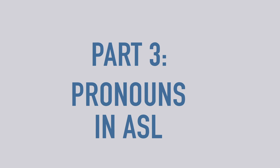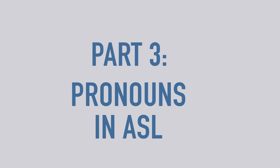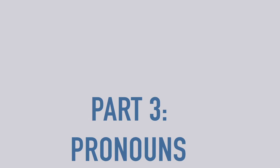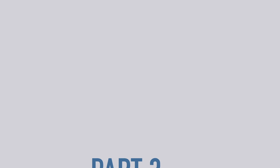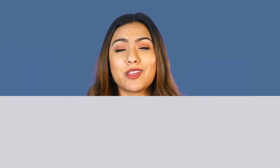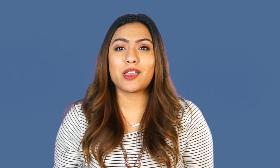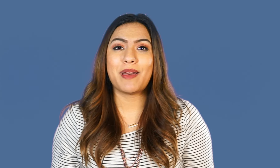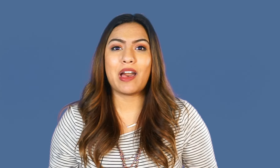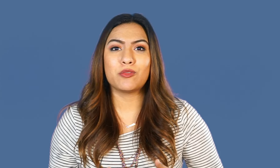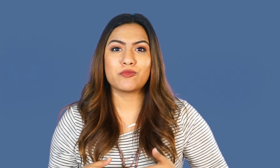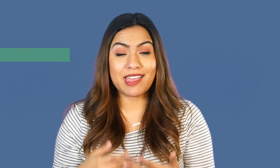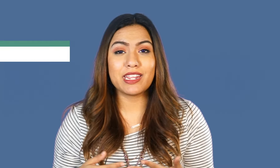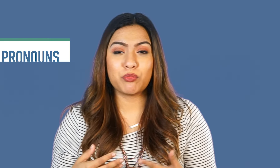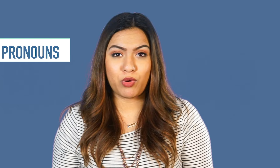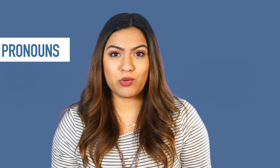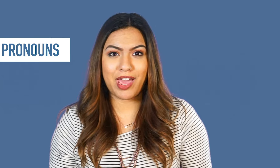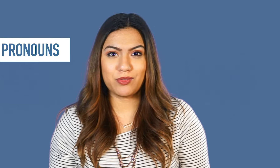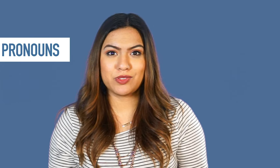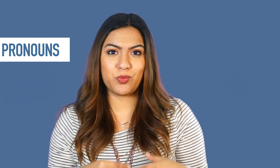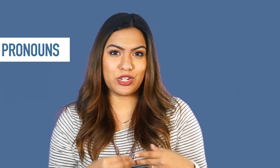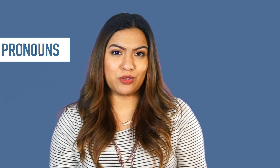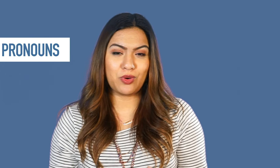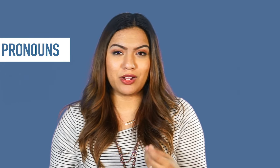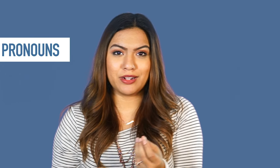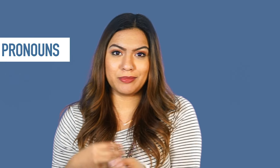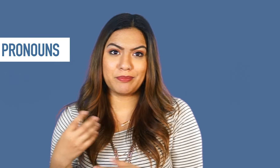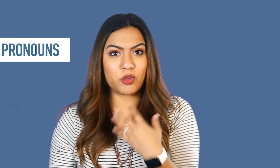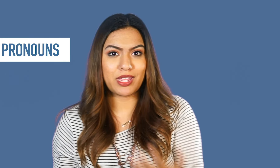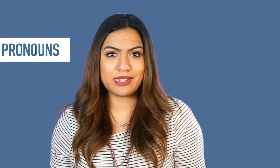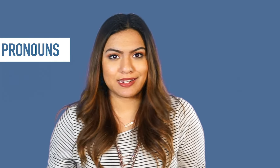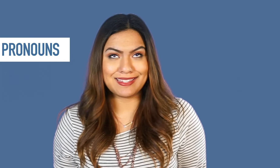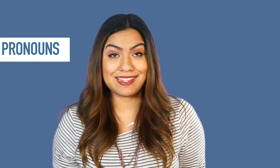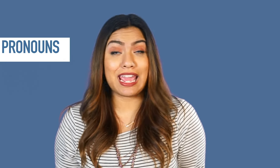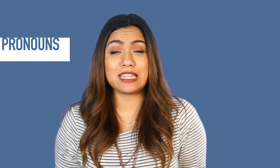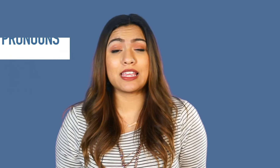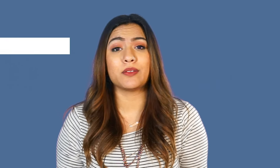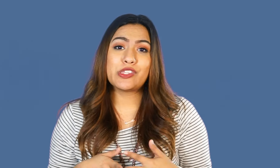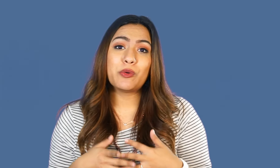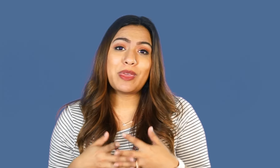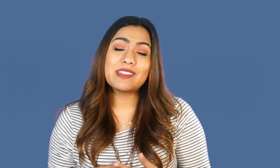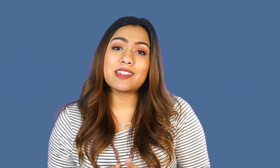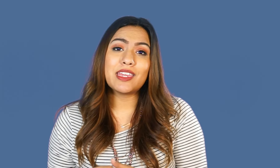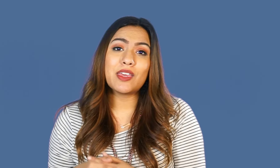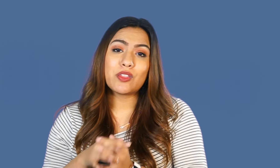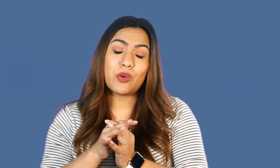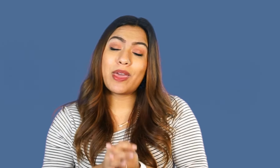So now let's talk about signing pronouns when you are creating sentences in ASL. So basically, the way we